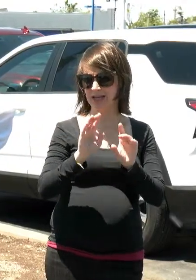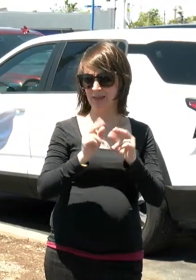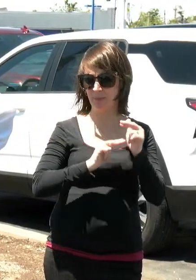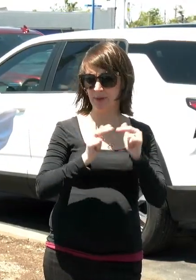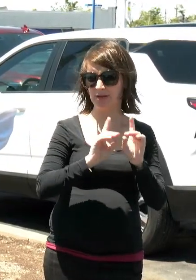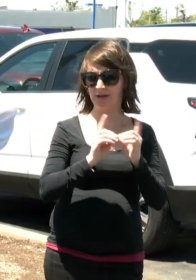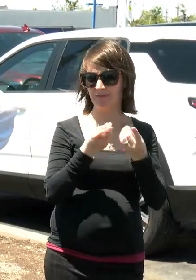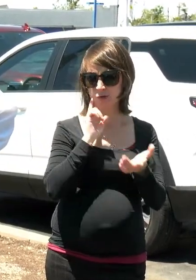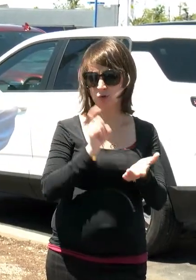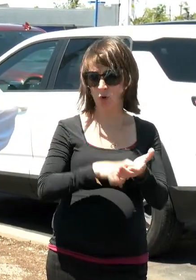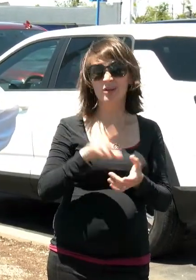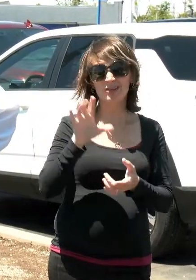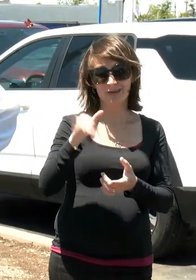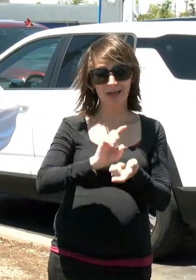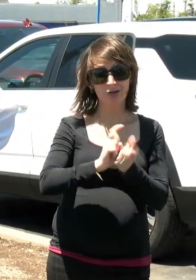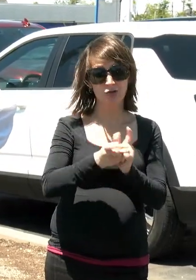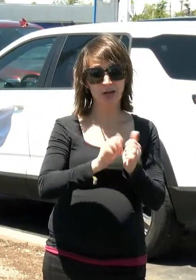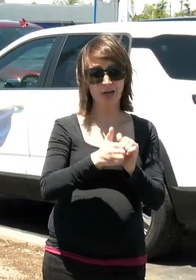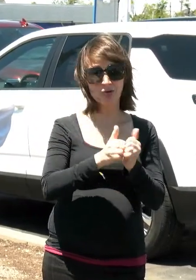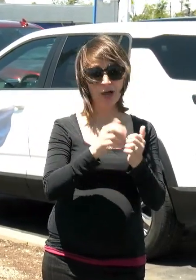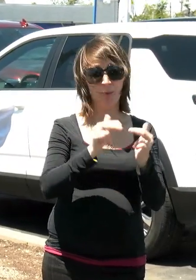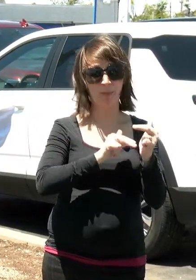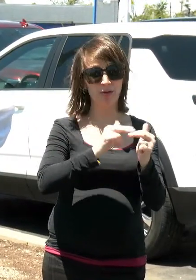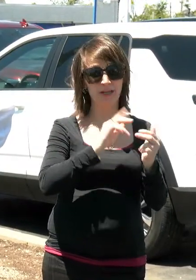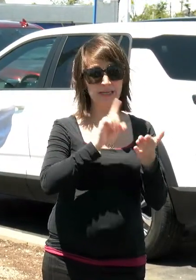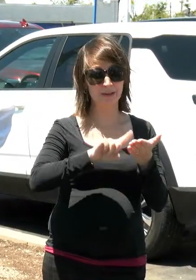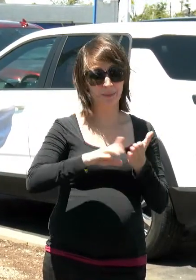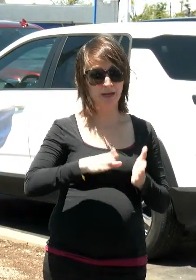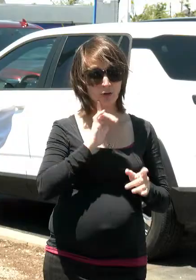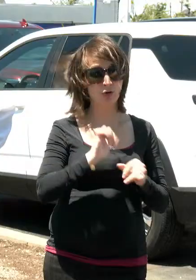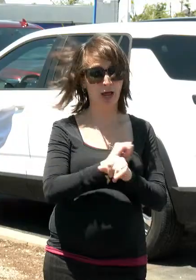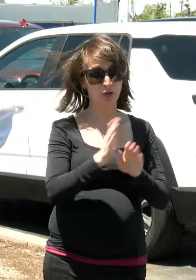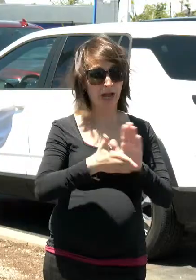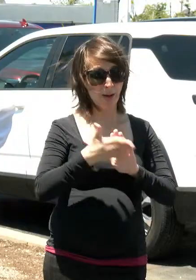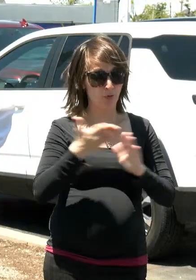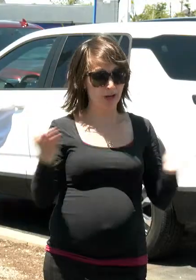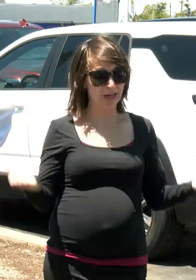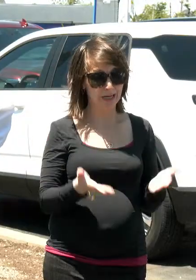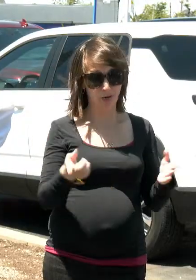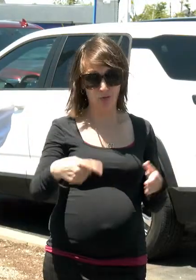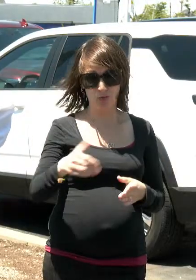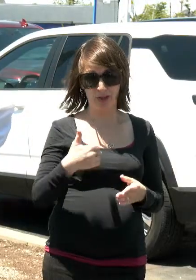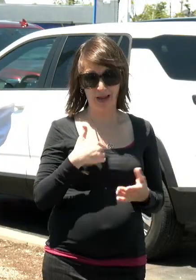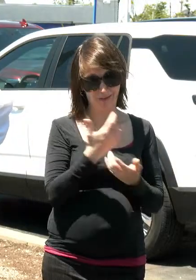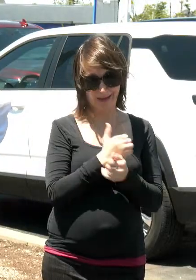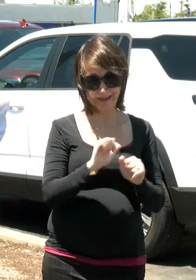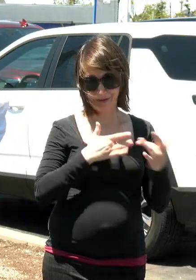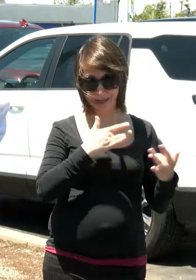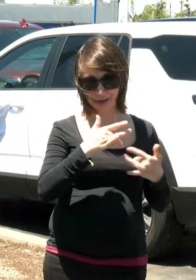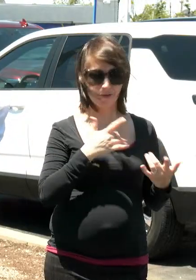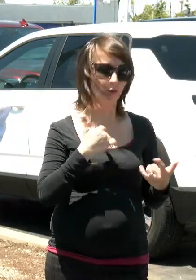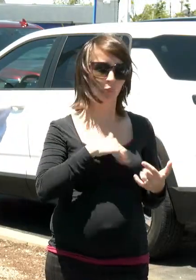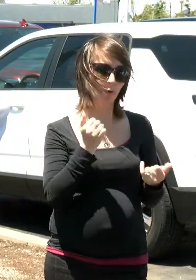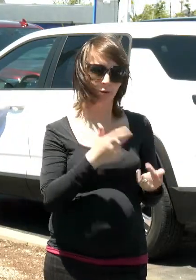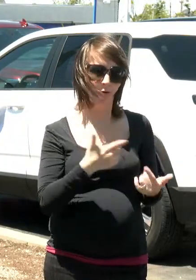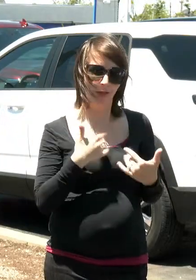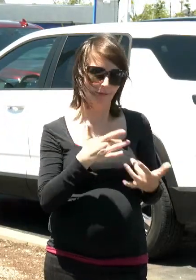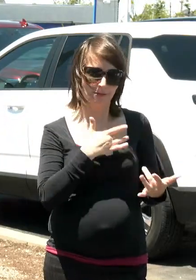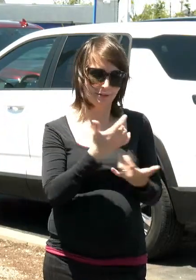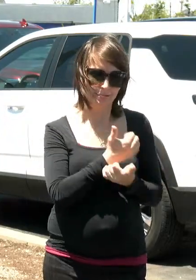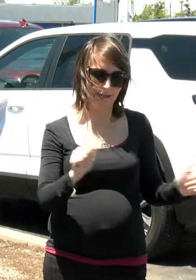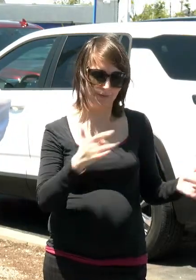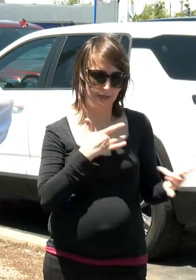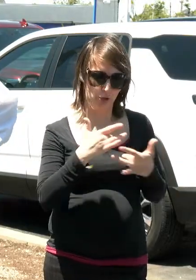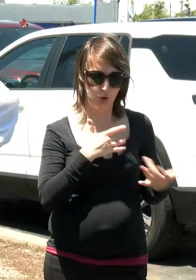Yes. Does that change the way that building inspectors are operating in this area? Do they have safety concerns, et cetera? We all have safety concerns, and that